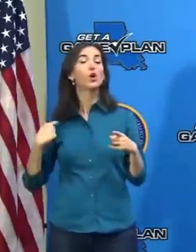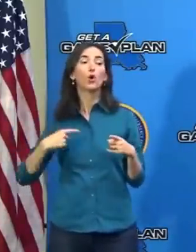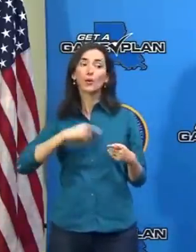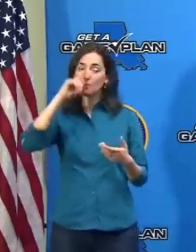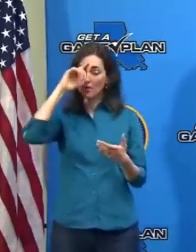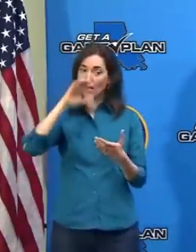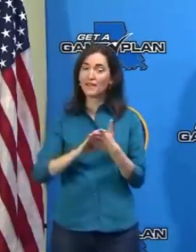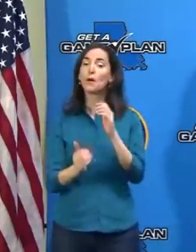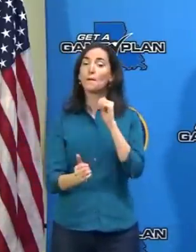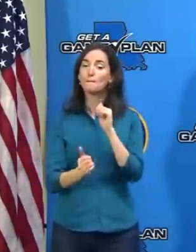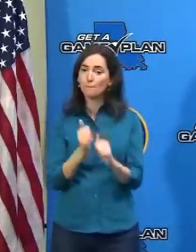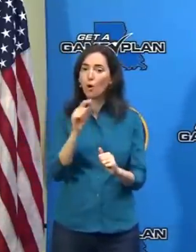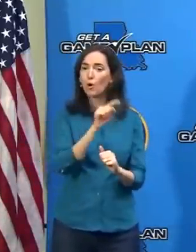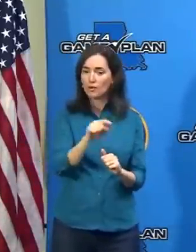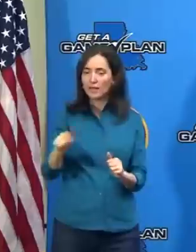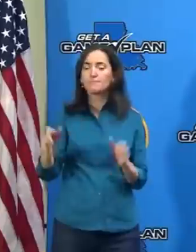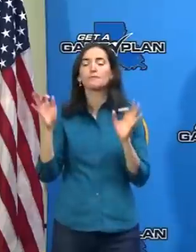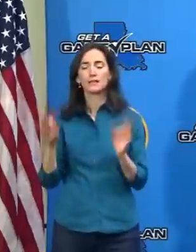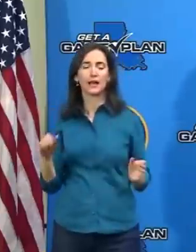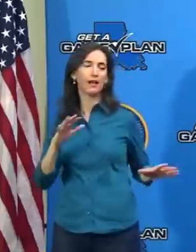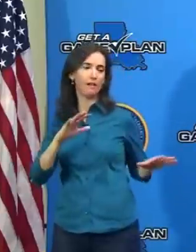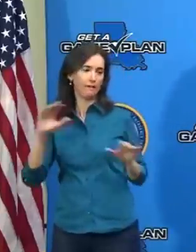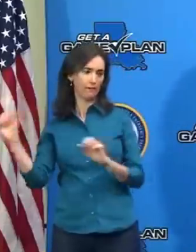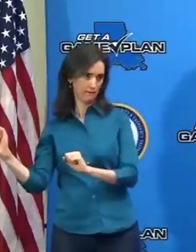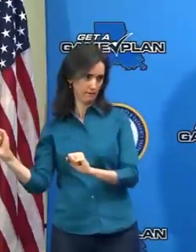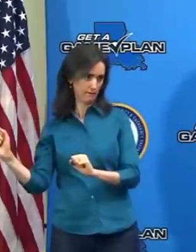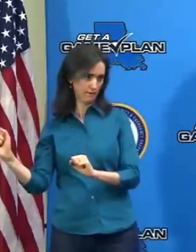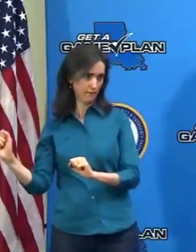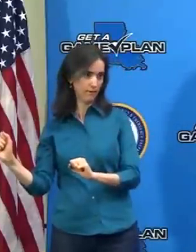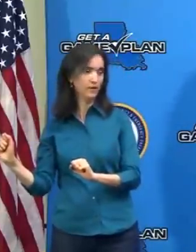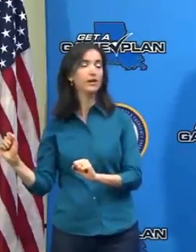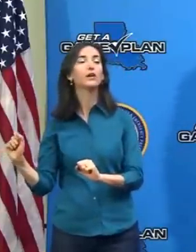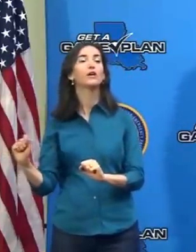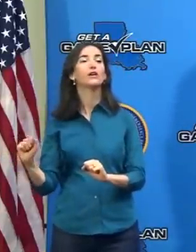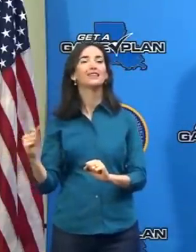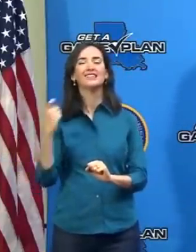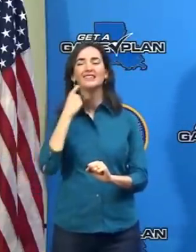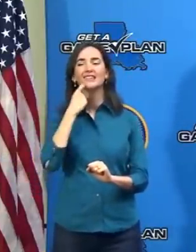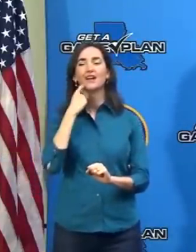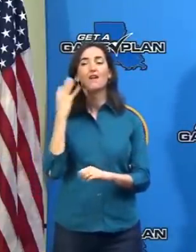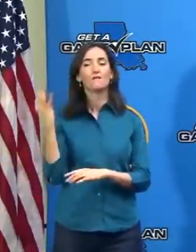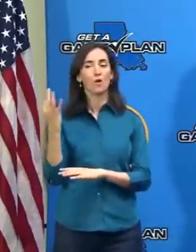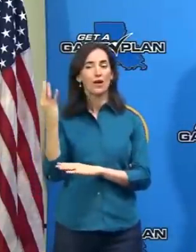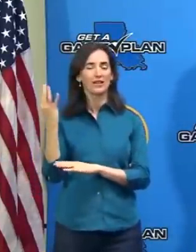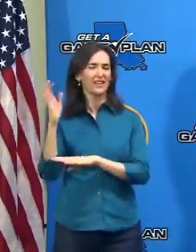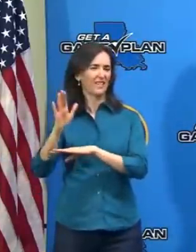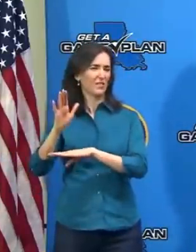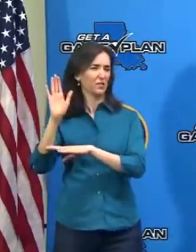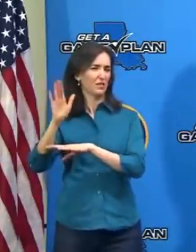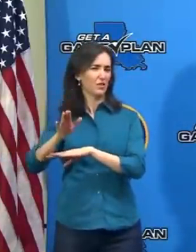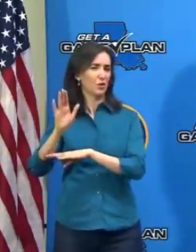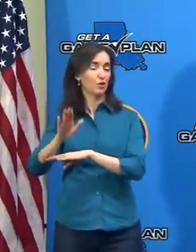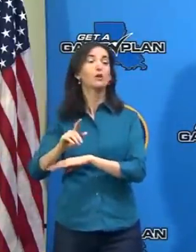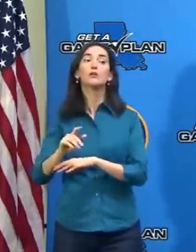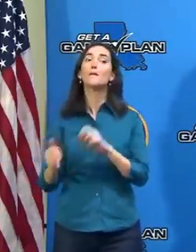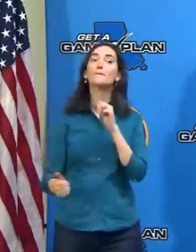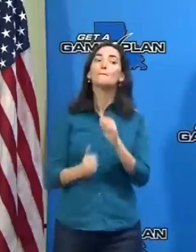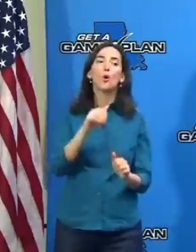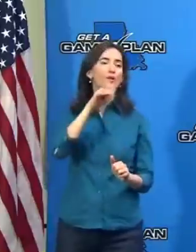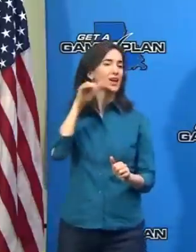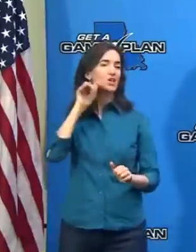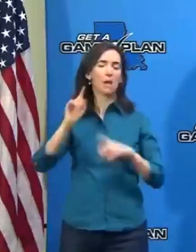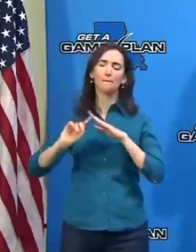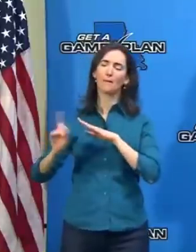individuals chose to evacuate, starting on Friday after lunch, but principally yesterday. And if you just